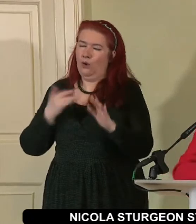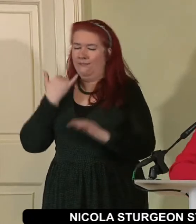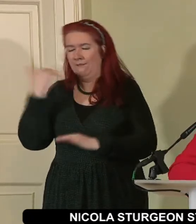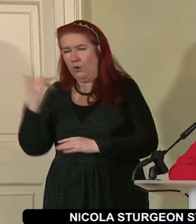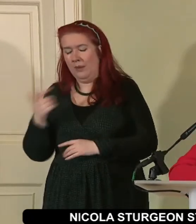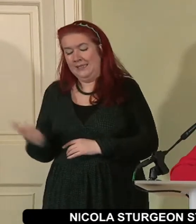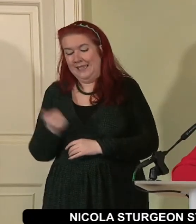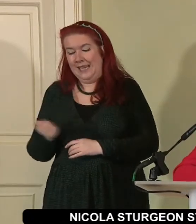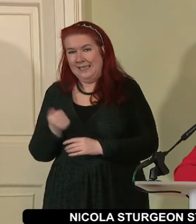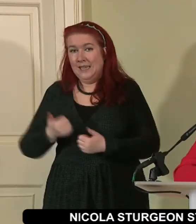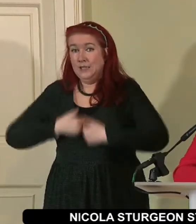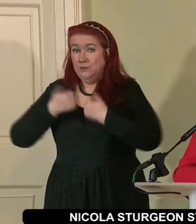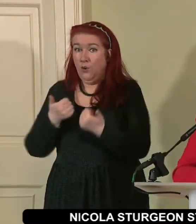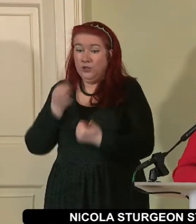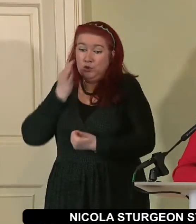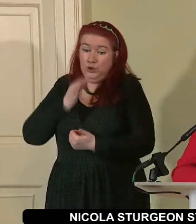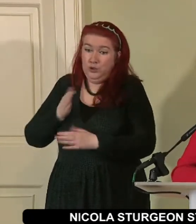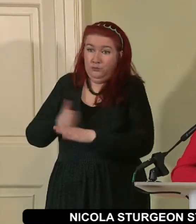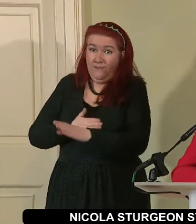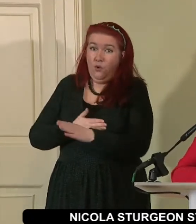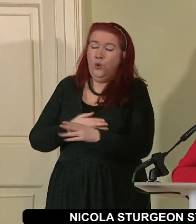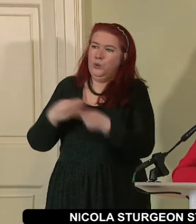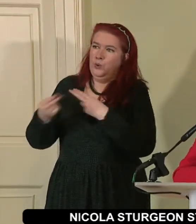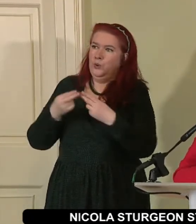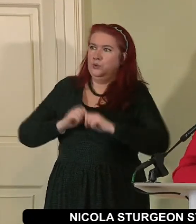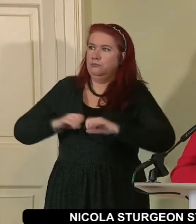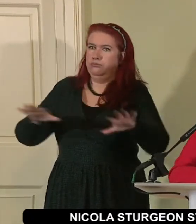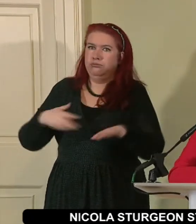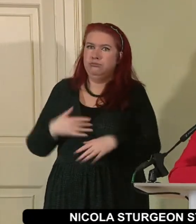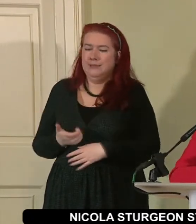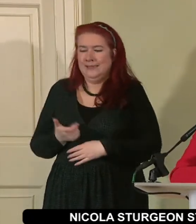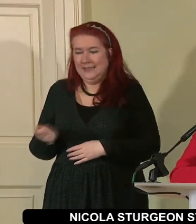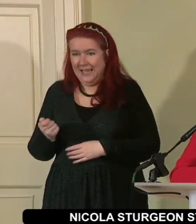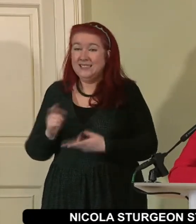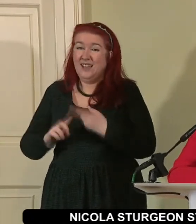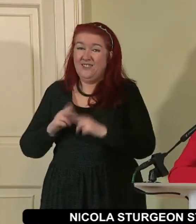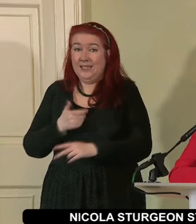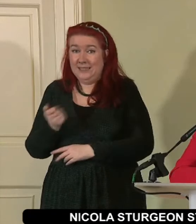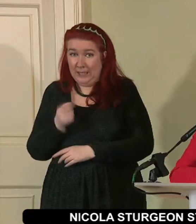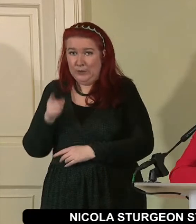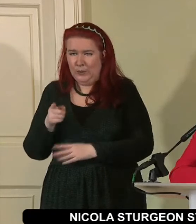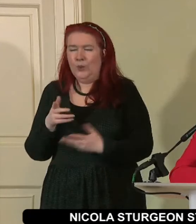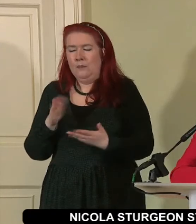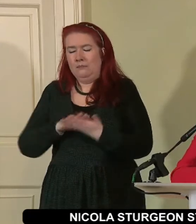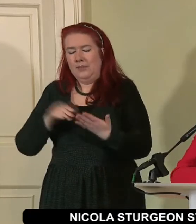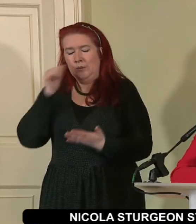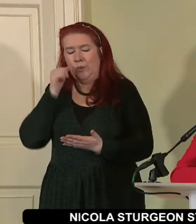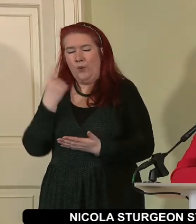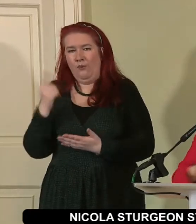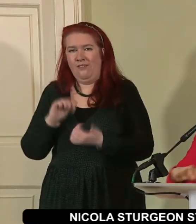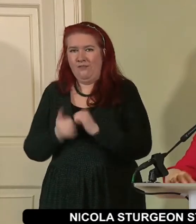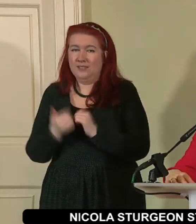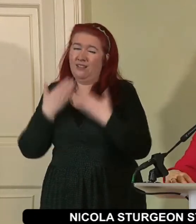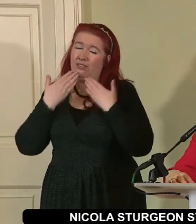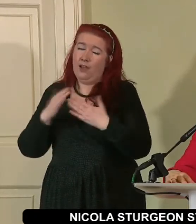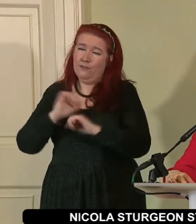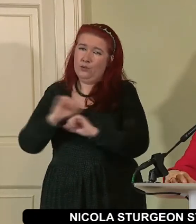texted this morning just before the news broke, know you're one of those friends. And thank you for all your